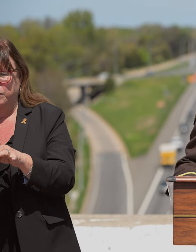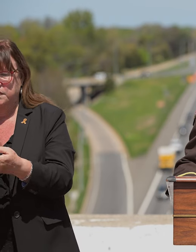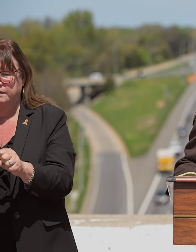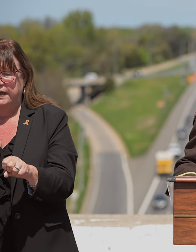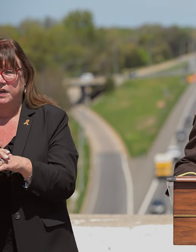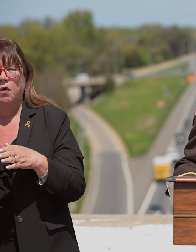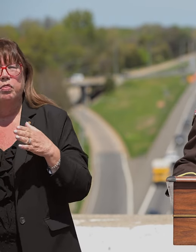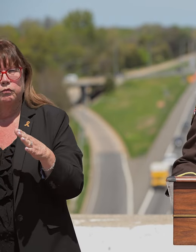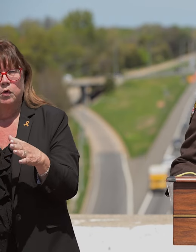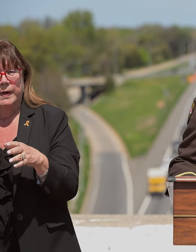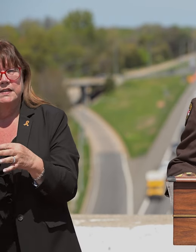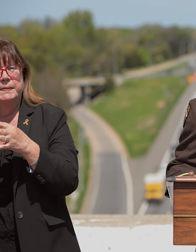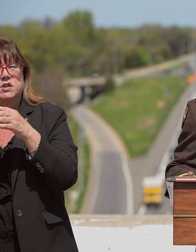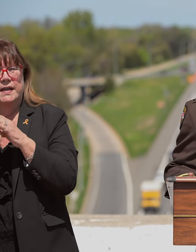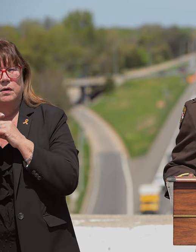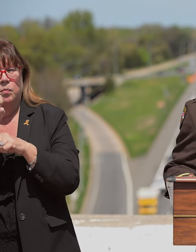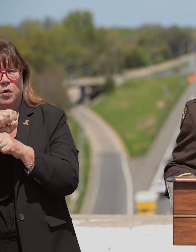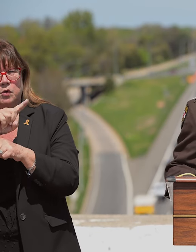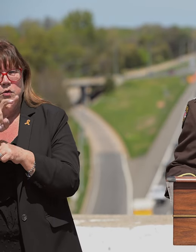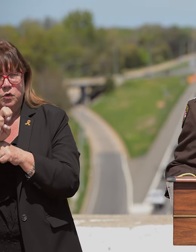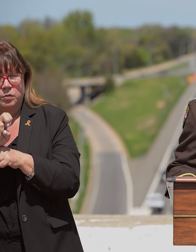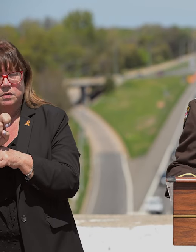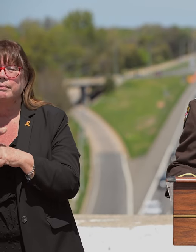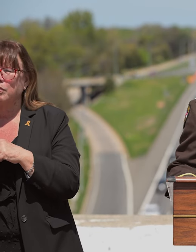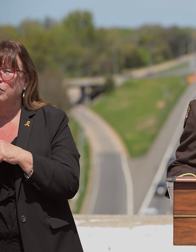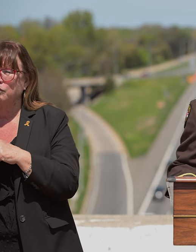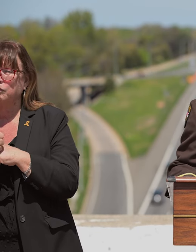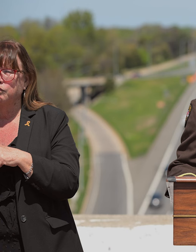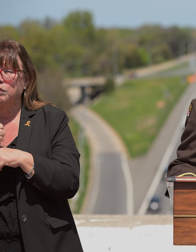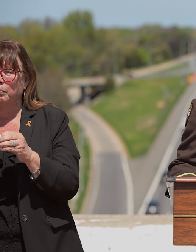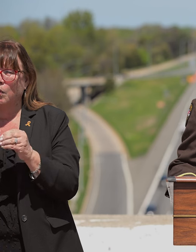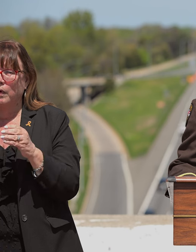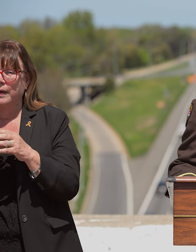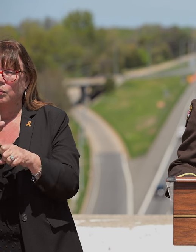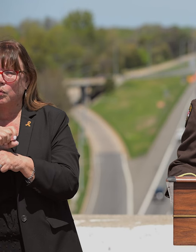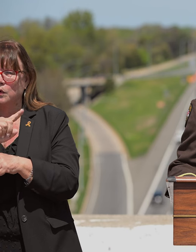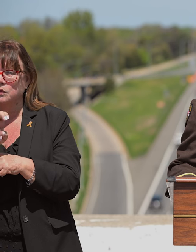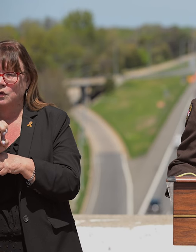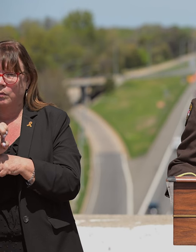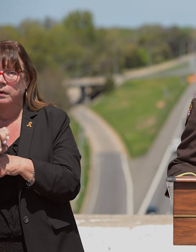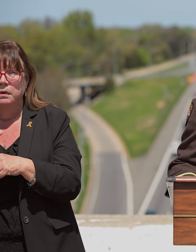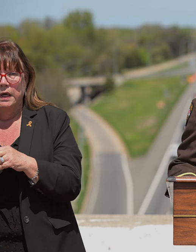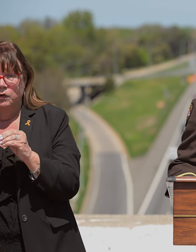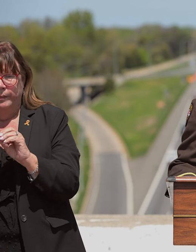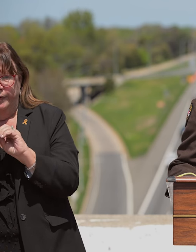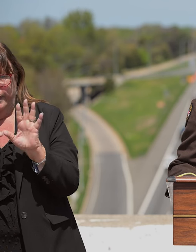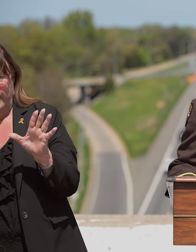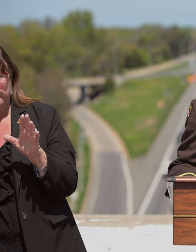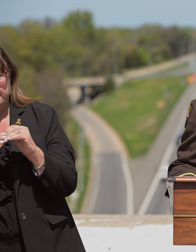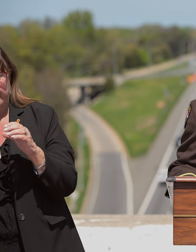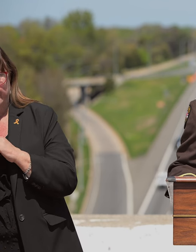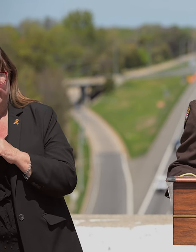within our work zones. The risks are heightened in work zones. Never has it been more apparent in Maryland, where a little over a